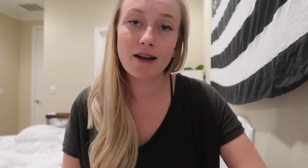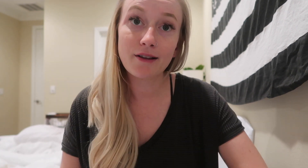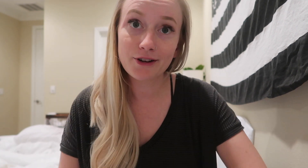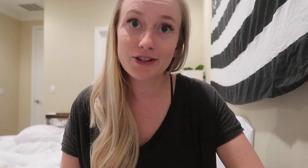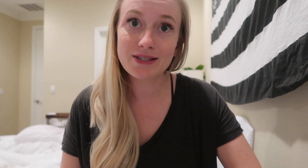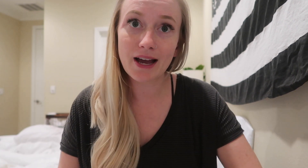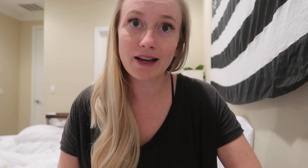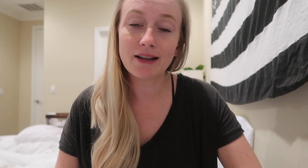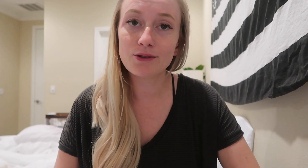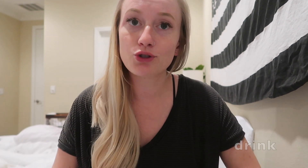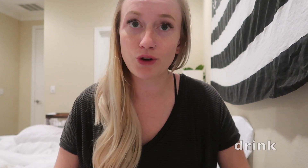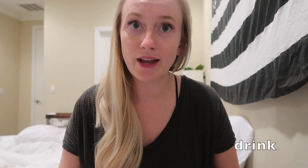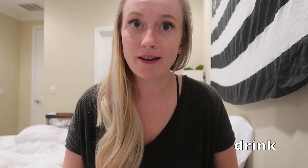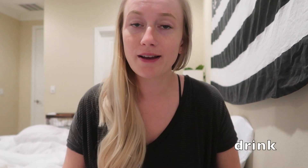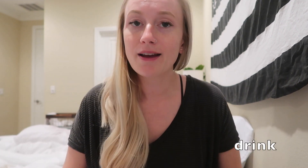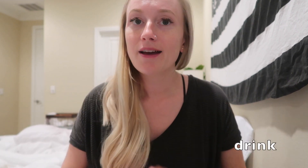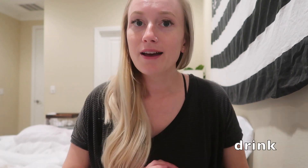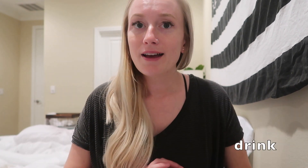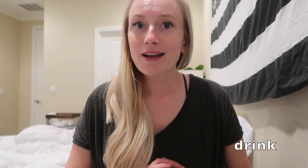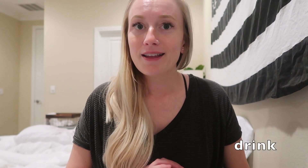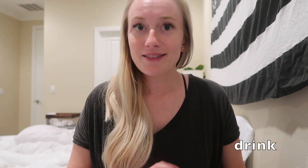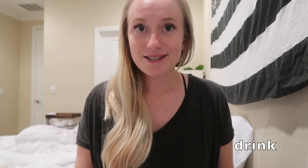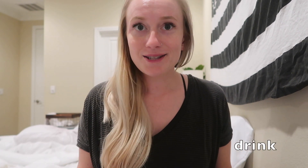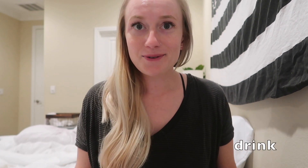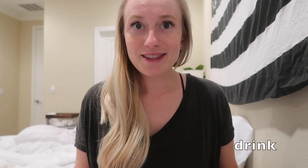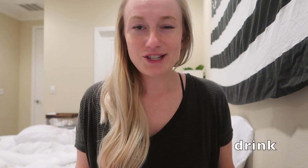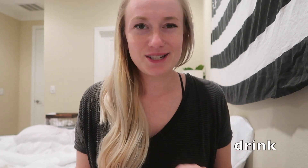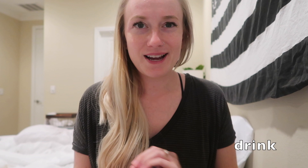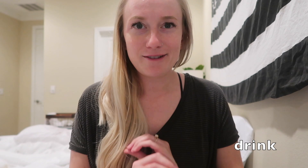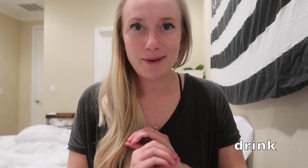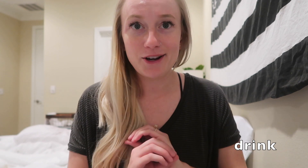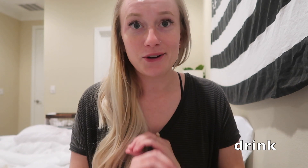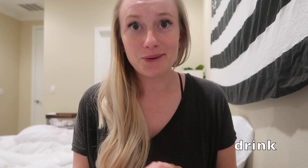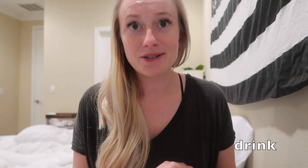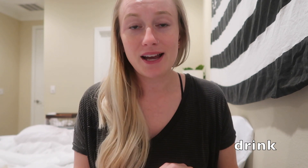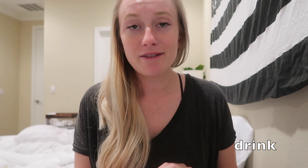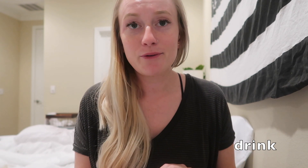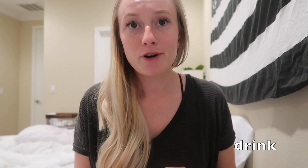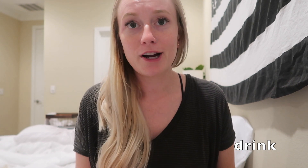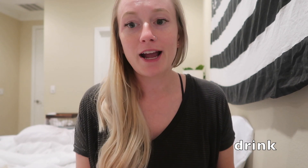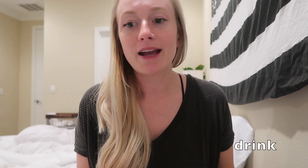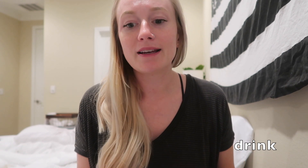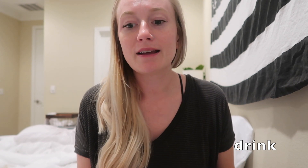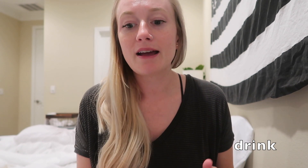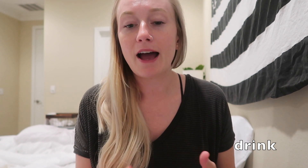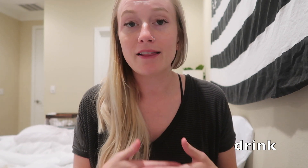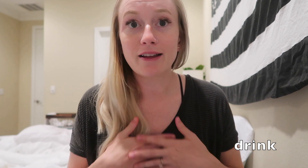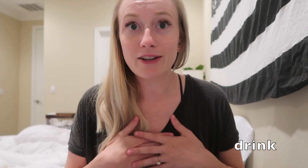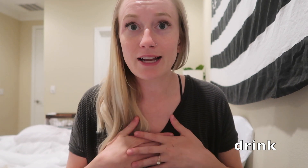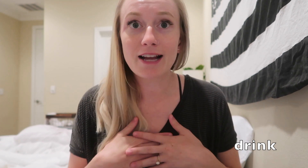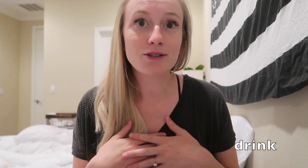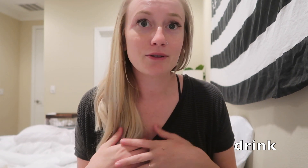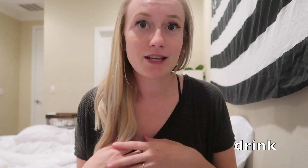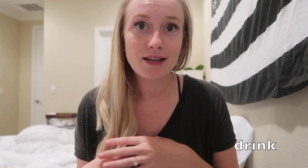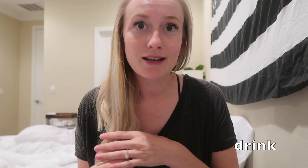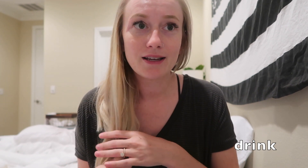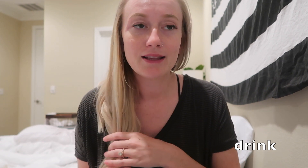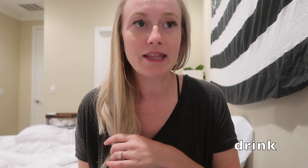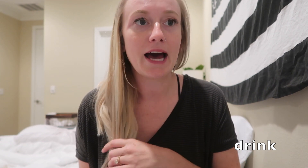Another good sign is drink. This is one that she's kind of made her own sign for, and I love it. I don't think